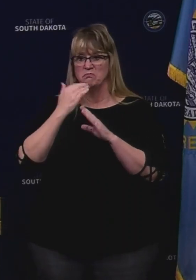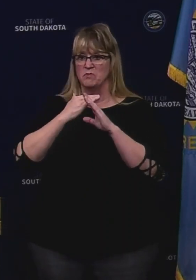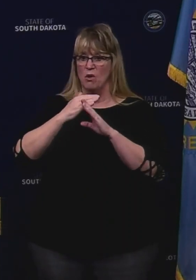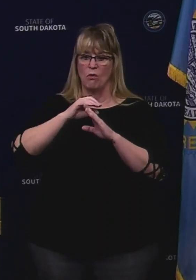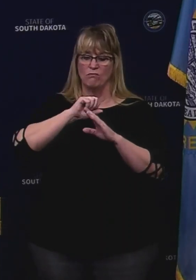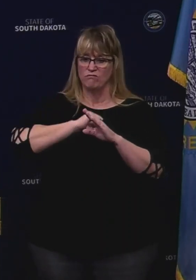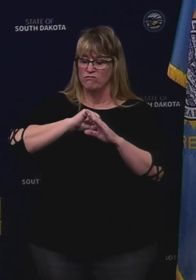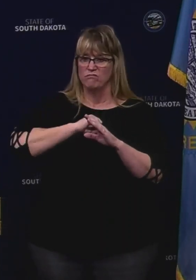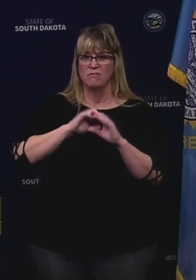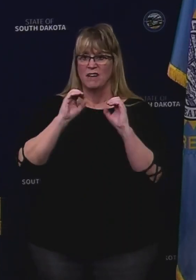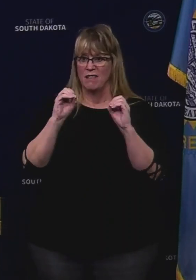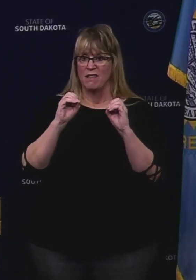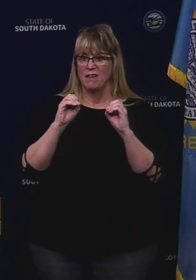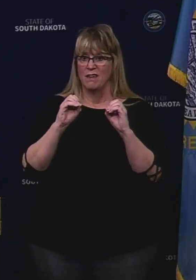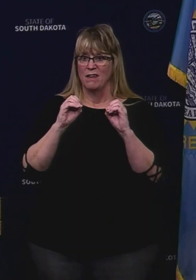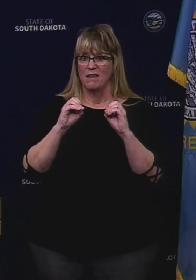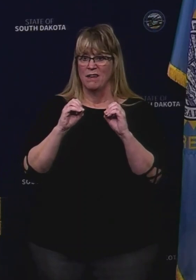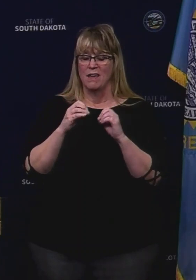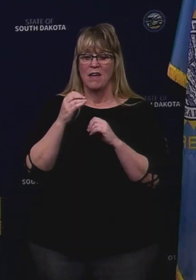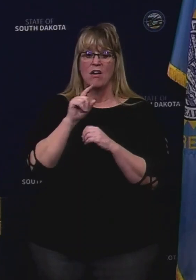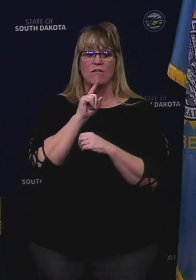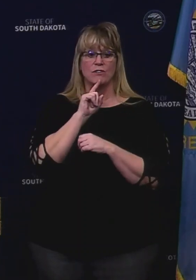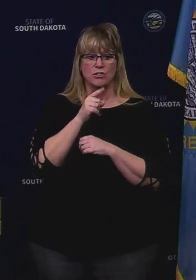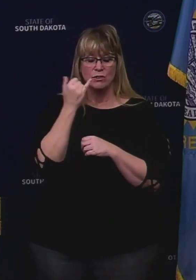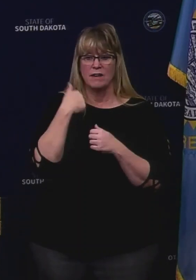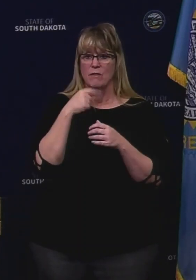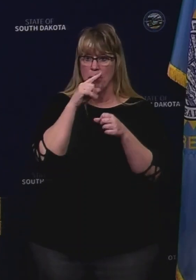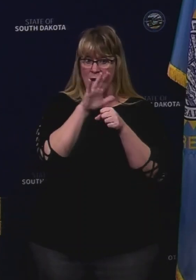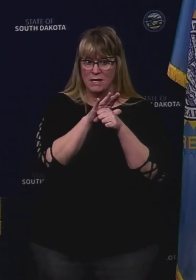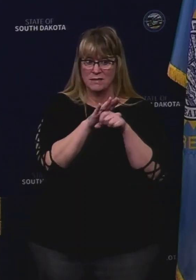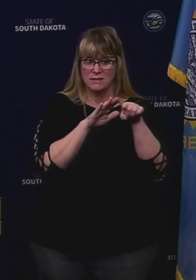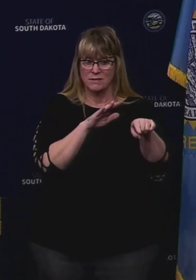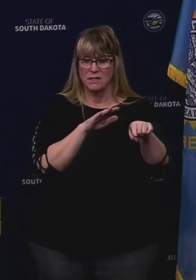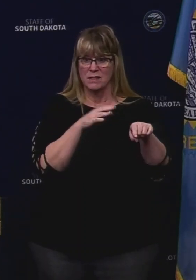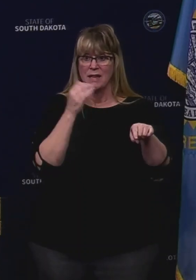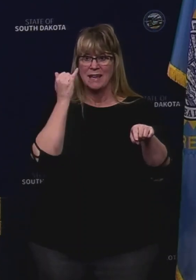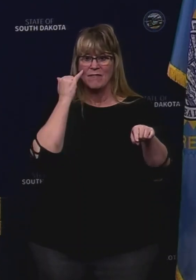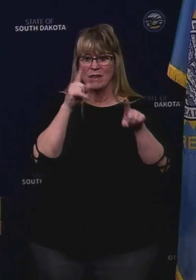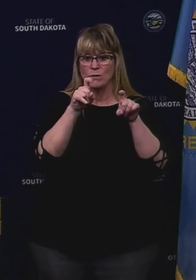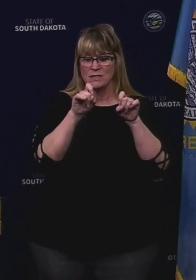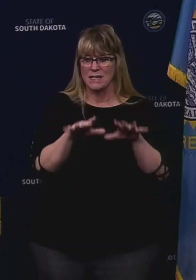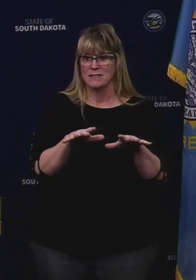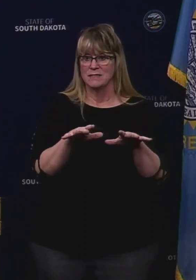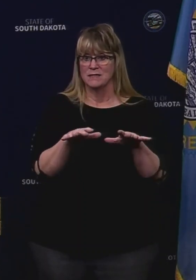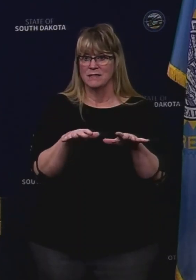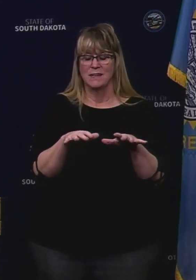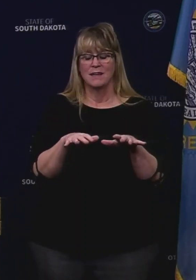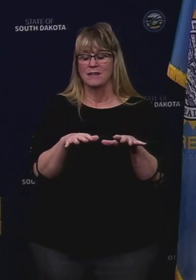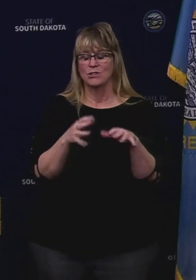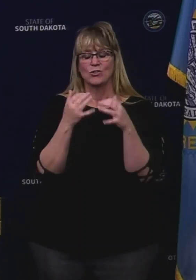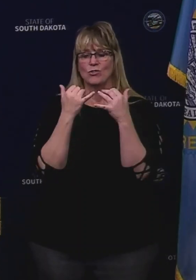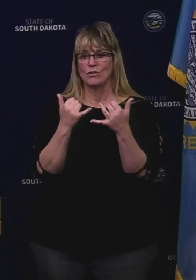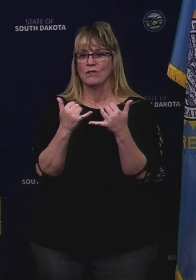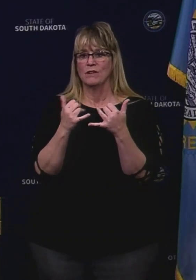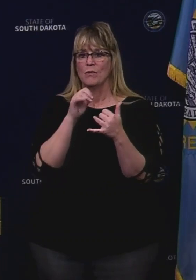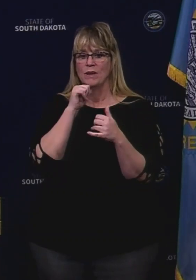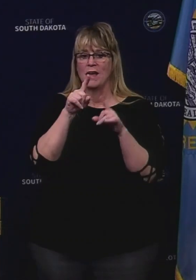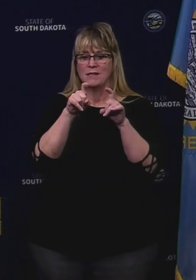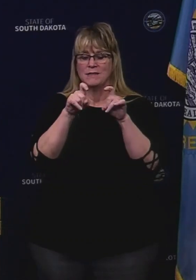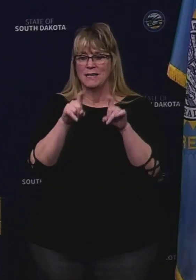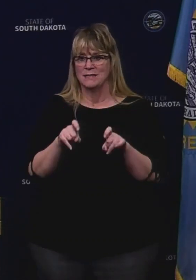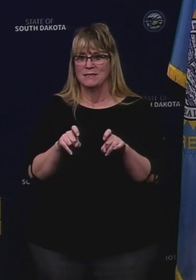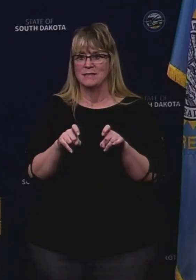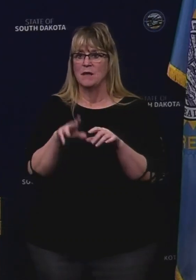only way you would know if somebody with certainty was positive was if they actually were tested, and we're not currently actively